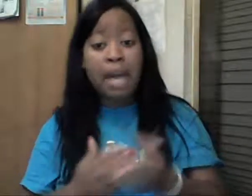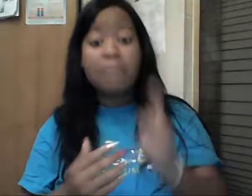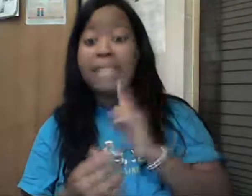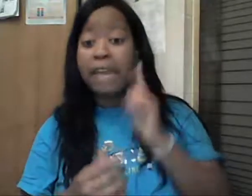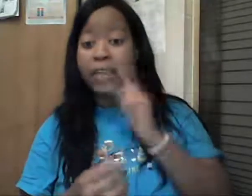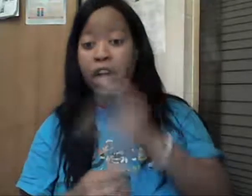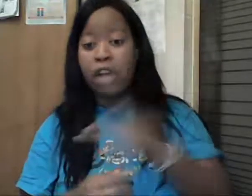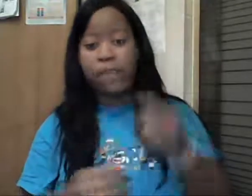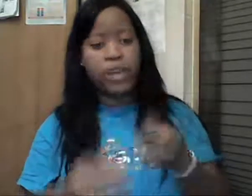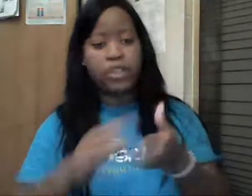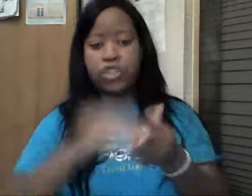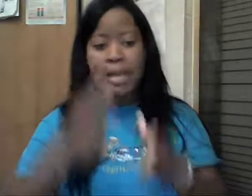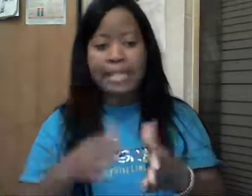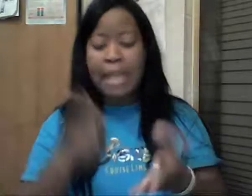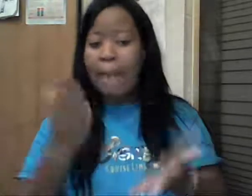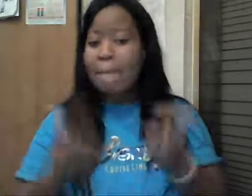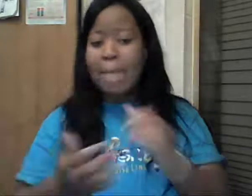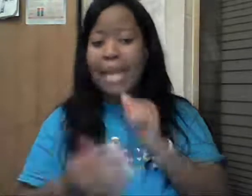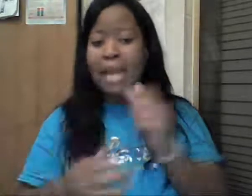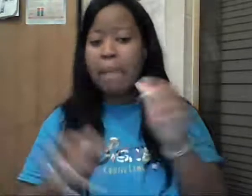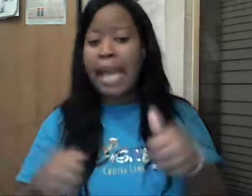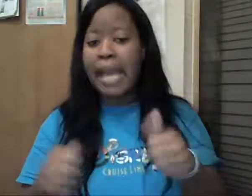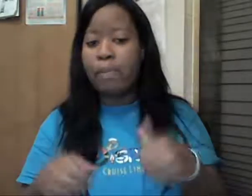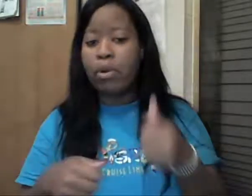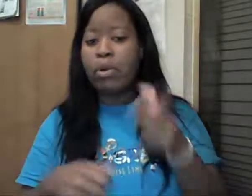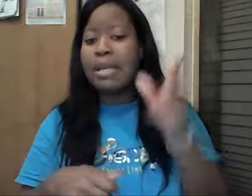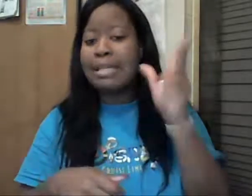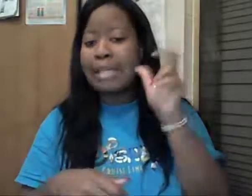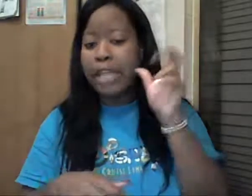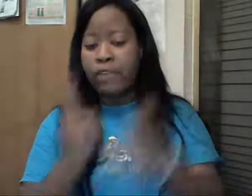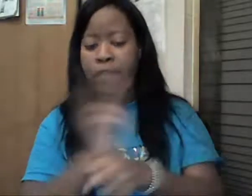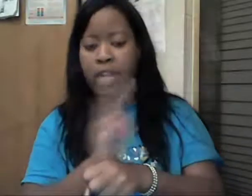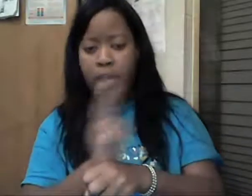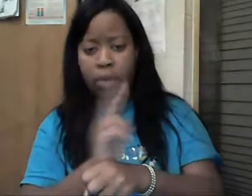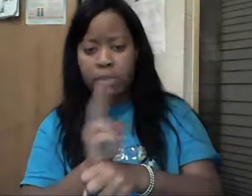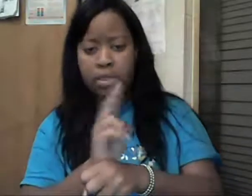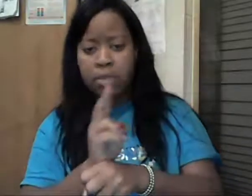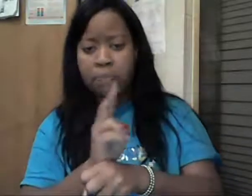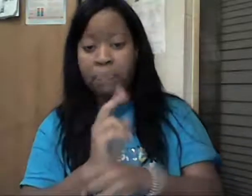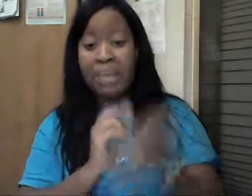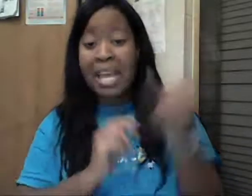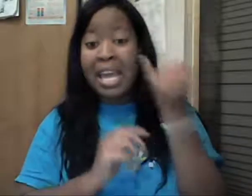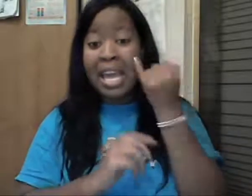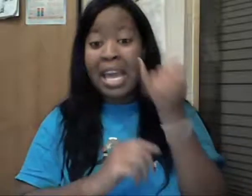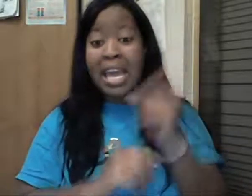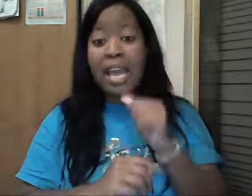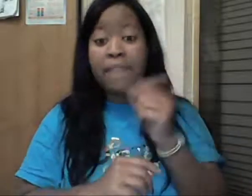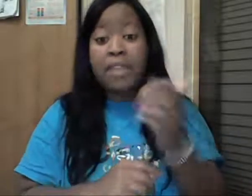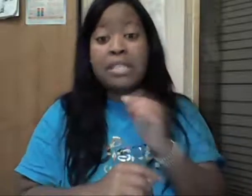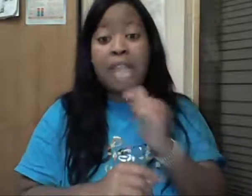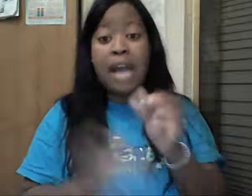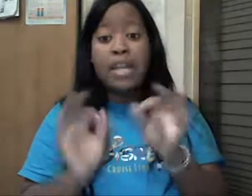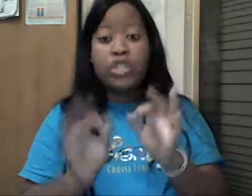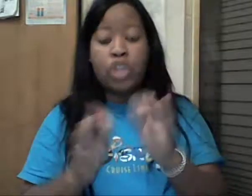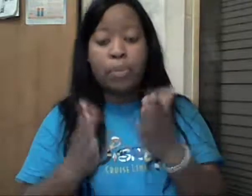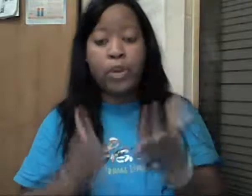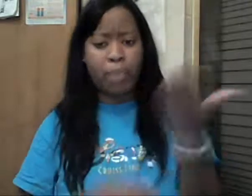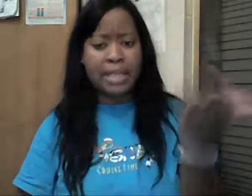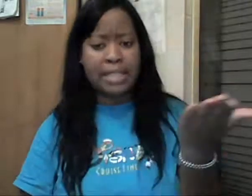Some deaf and hard of hearing students may not be able to hear the videos. If there's not an interpreter